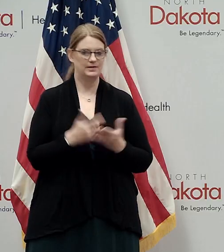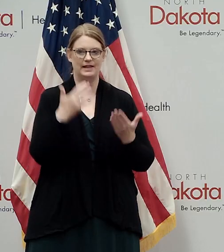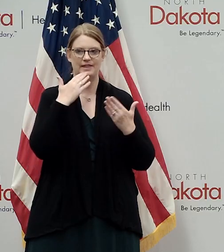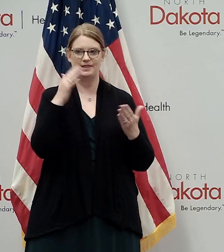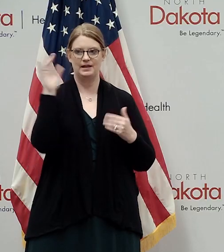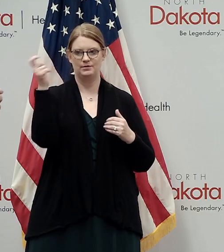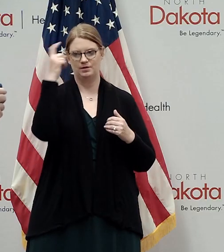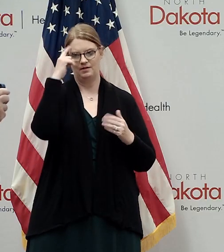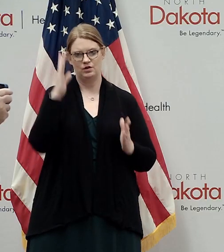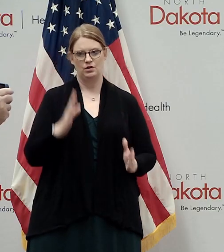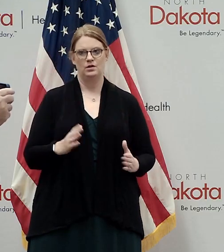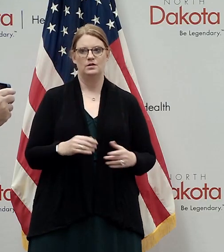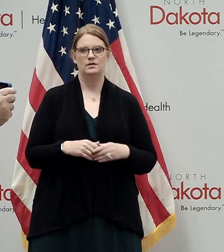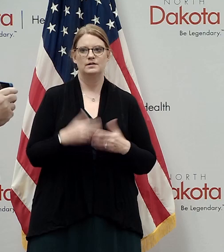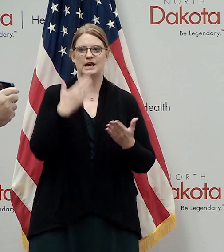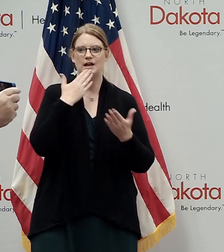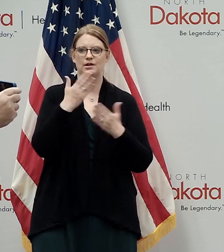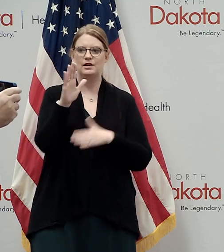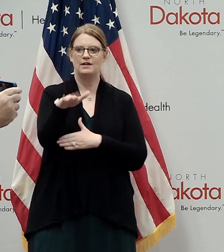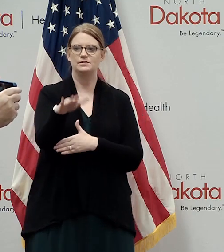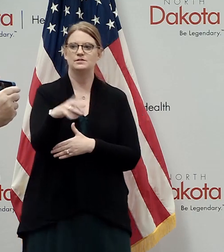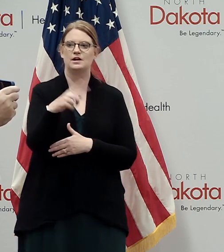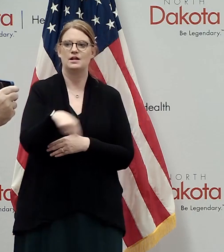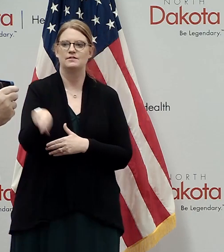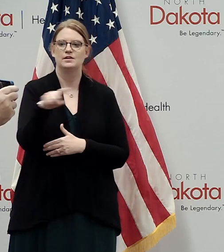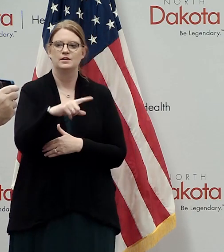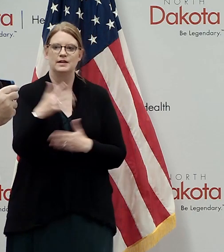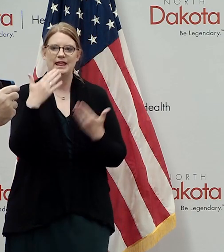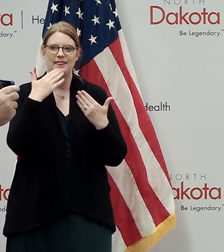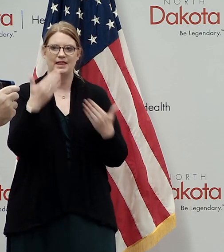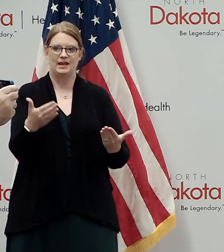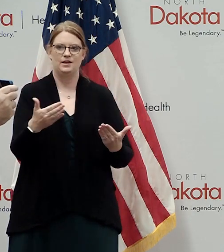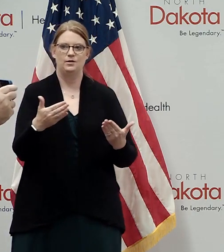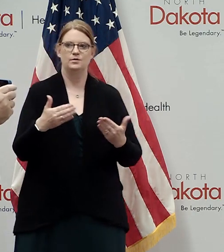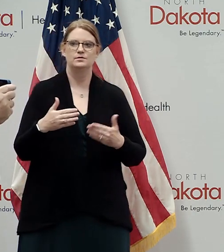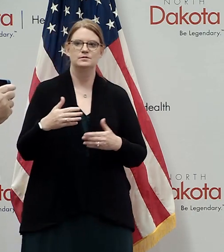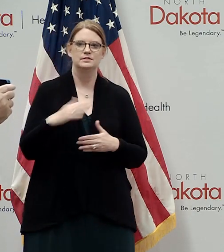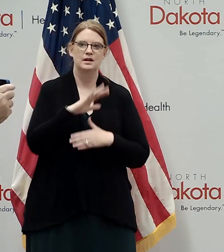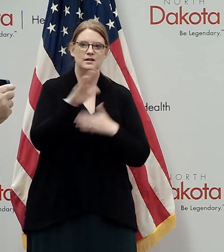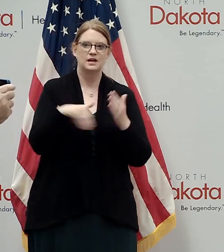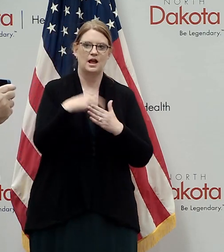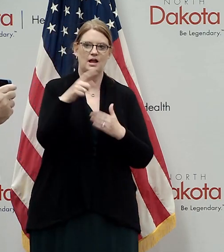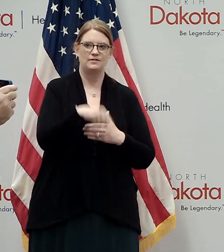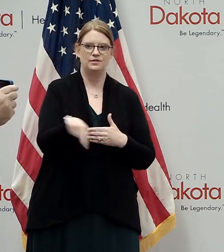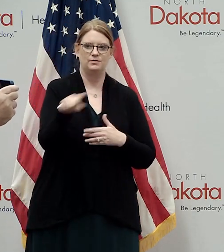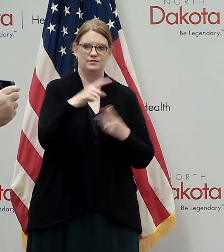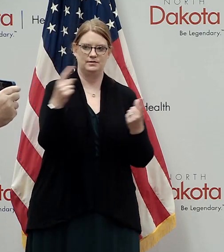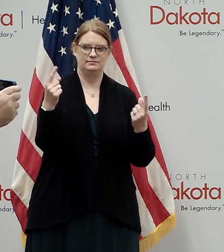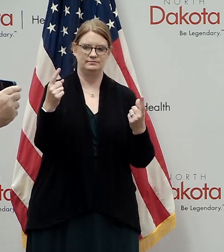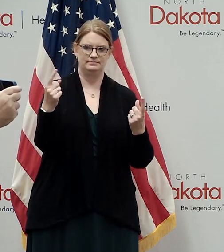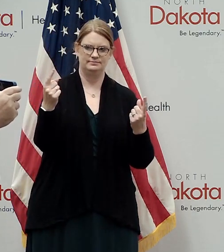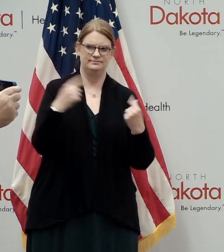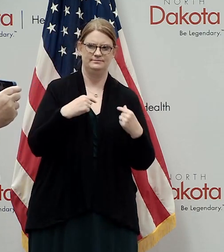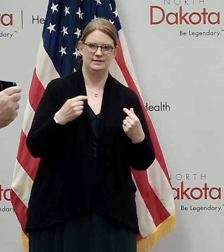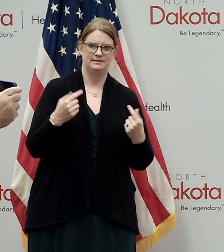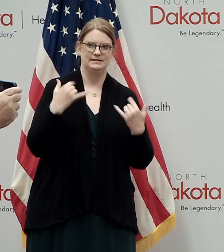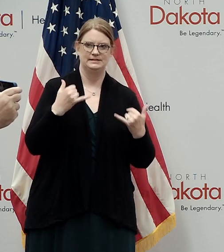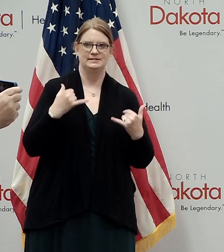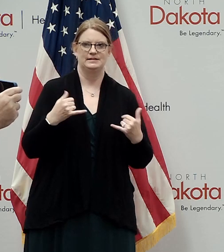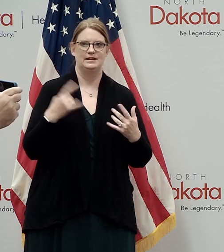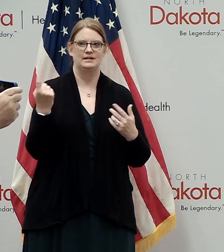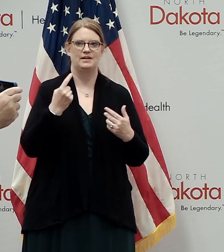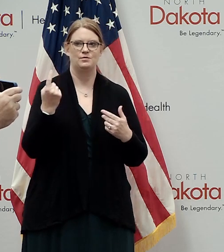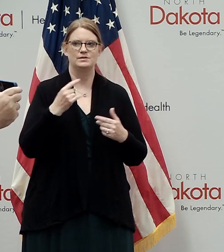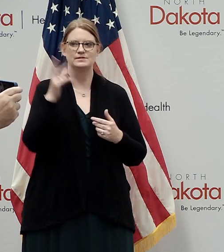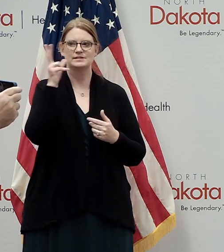Thank you, Governor. And good afternoon to all of you. Thank you to all of you for being here today, and for everyone who's here today and